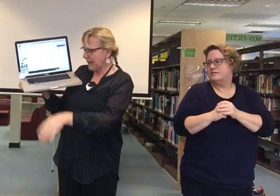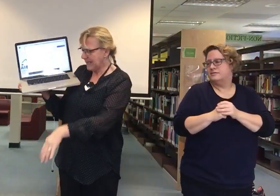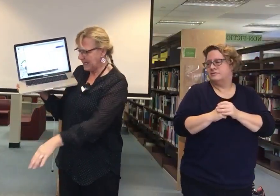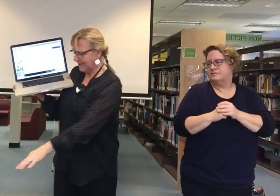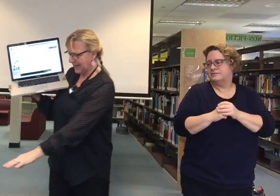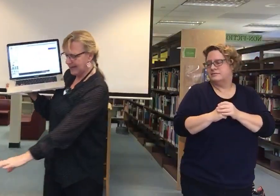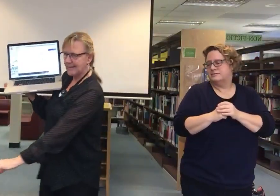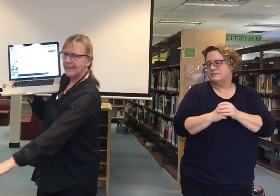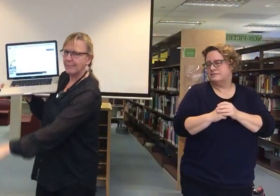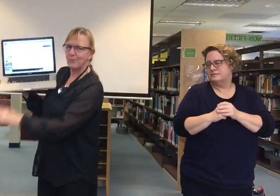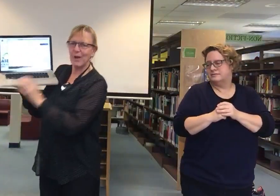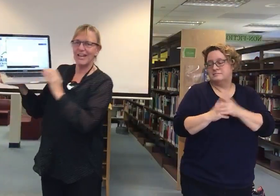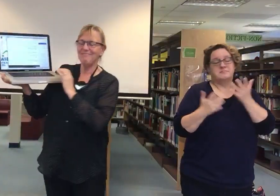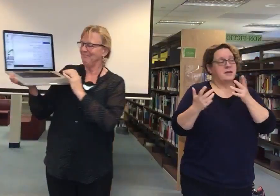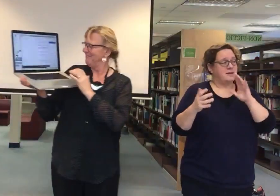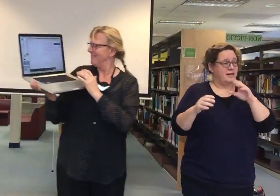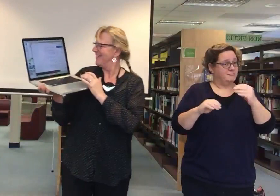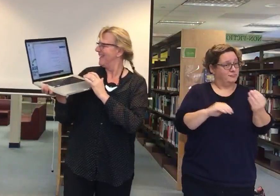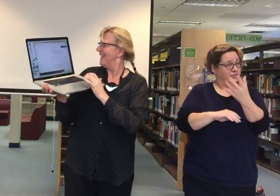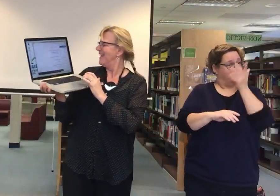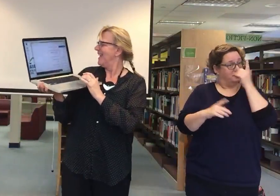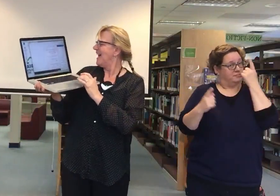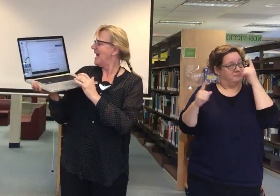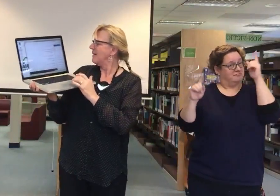And then we might even get this up and running.